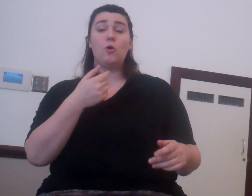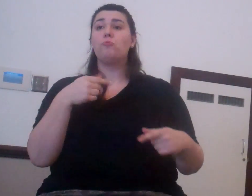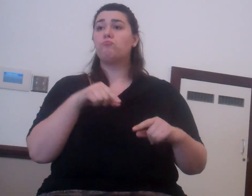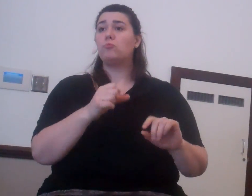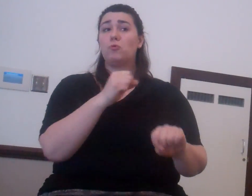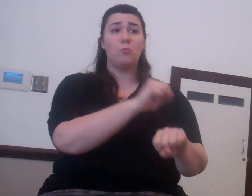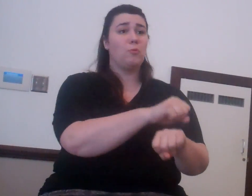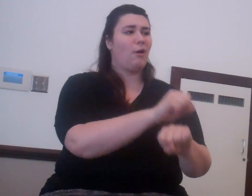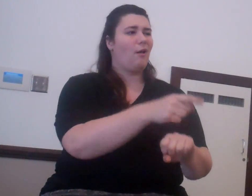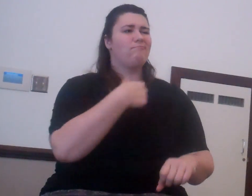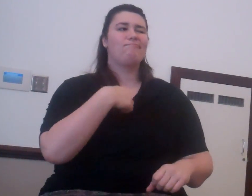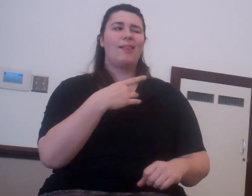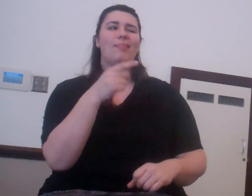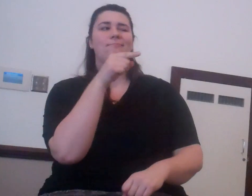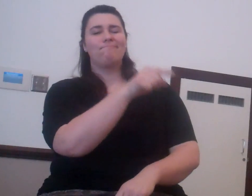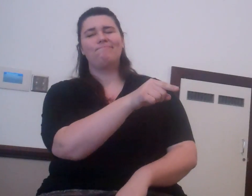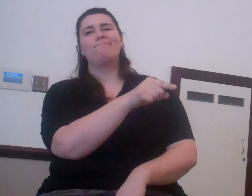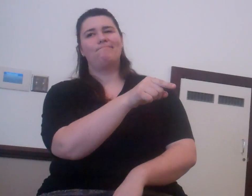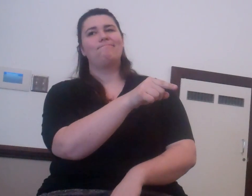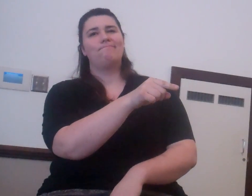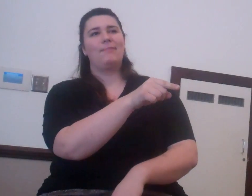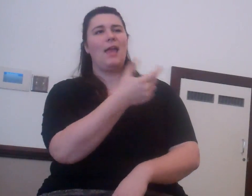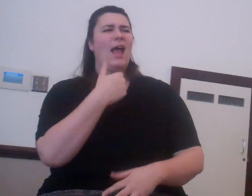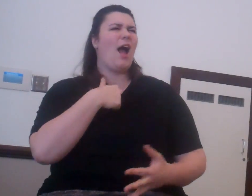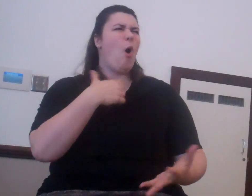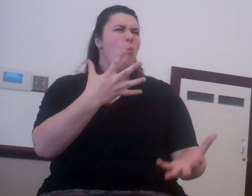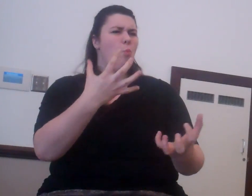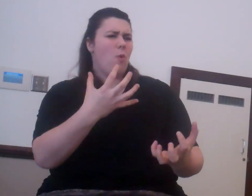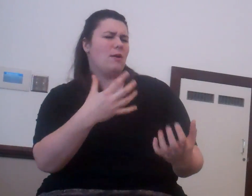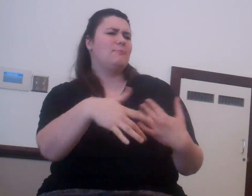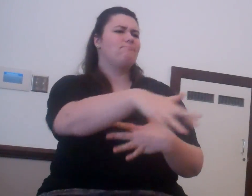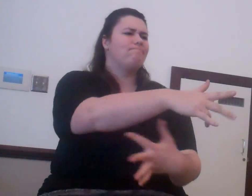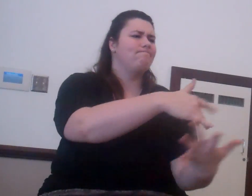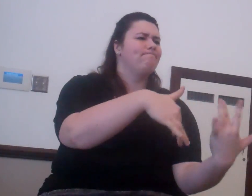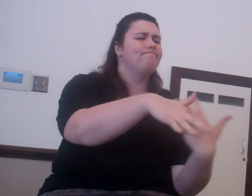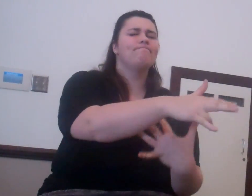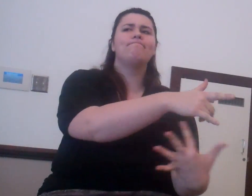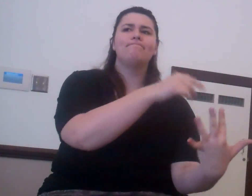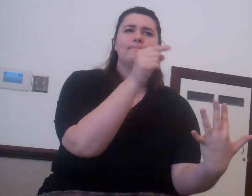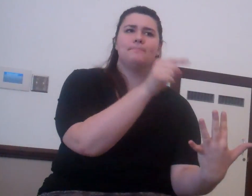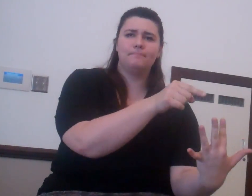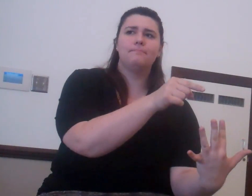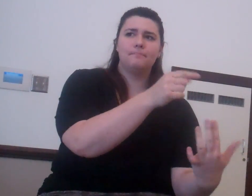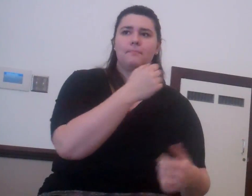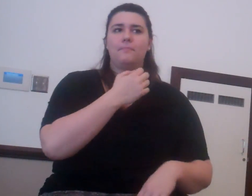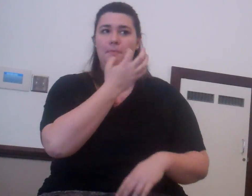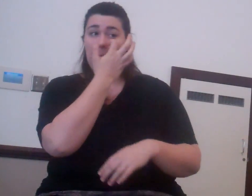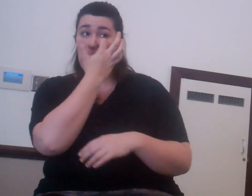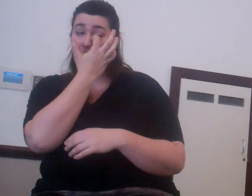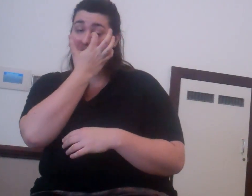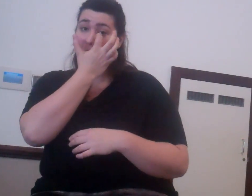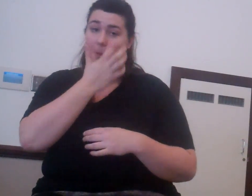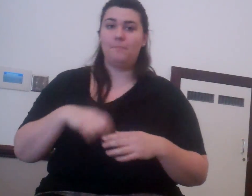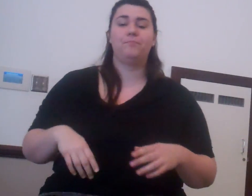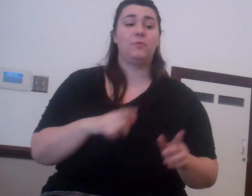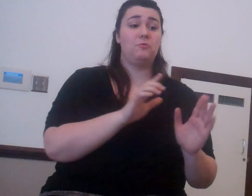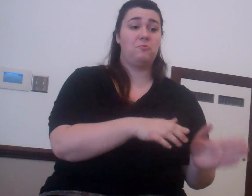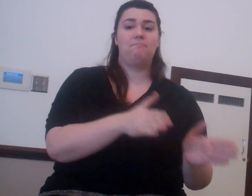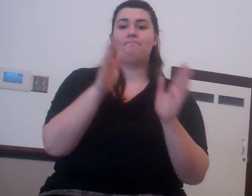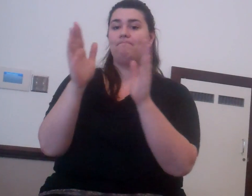with, maybe by choice. Okay. All right. Then the third type of peer is a special peer. Such a cute